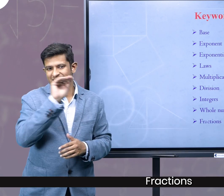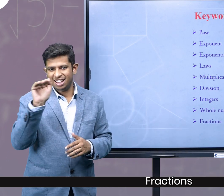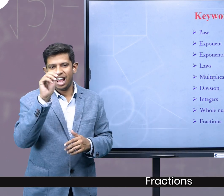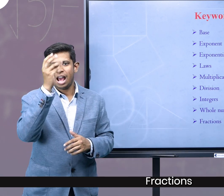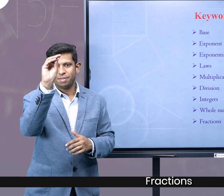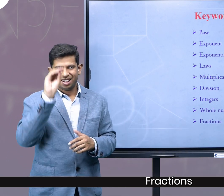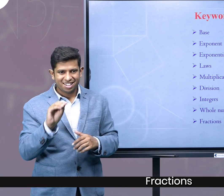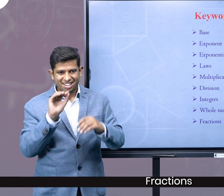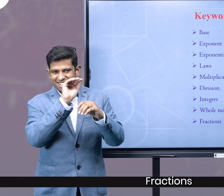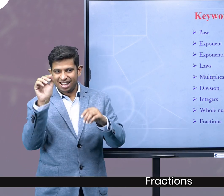fractions,